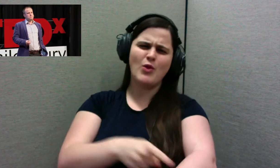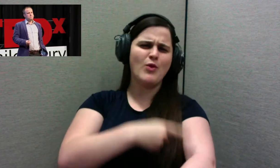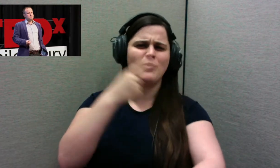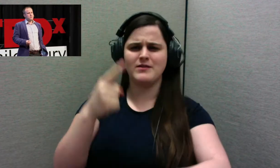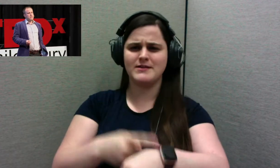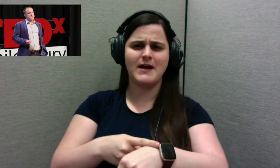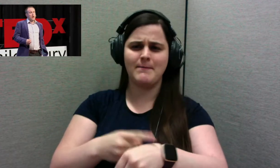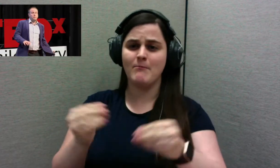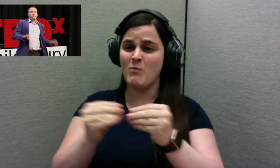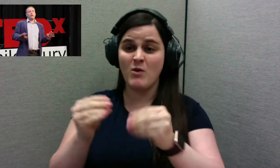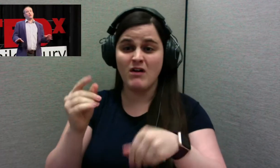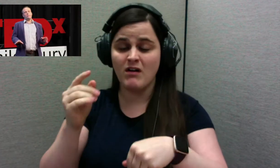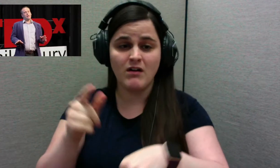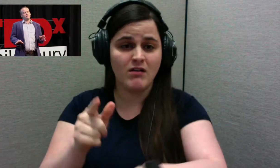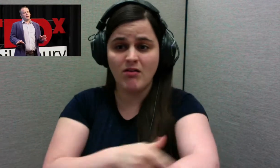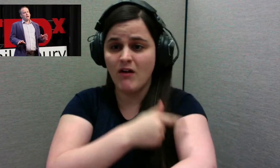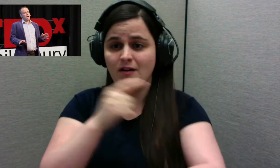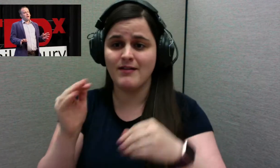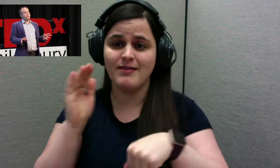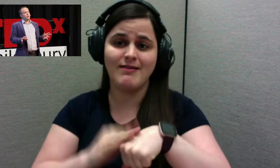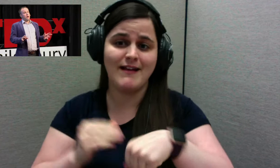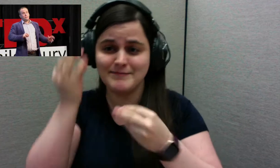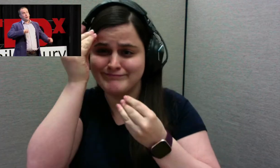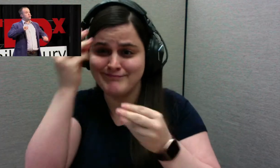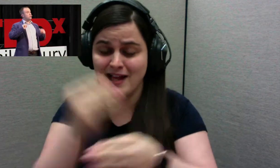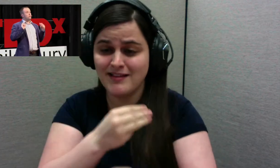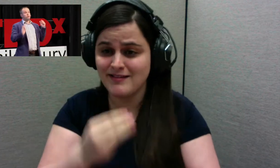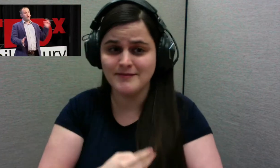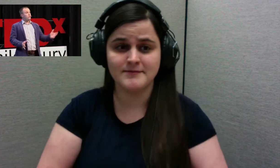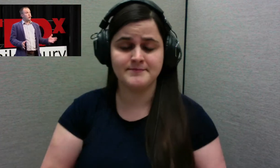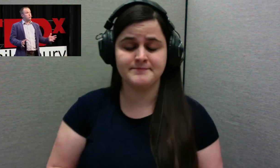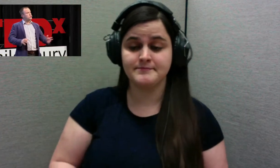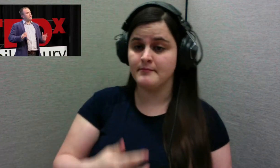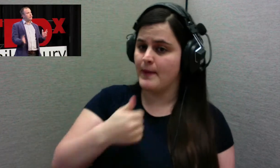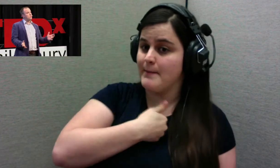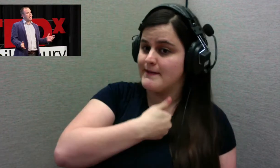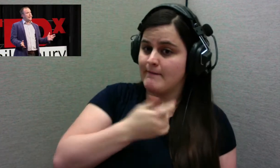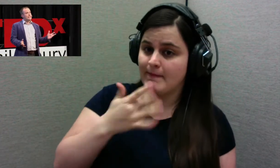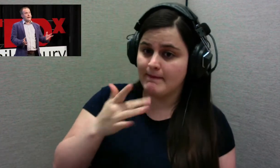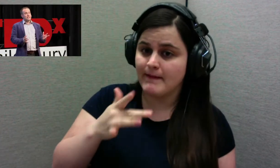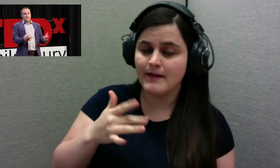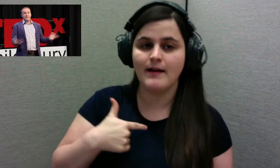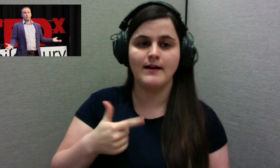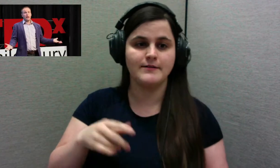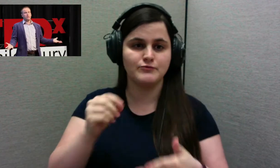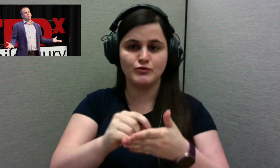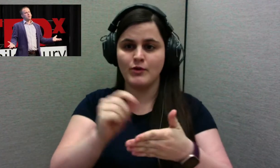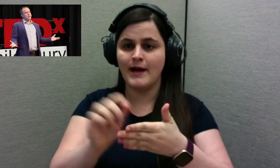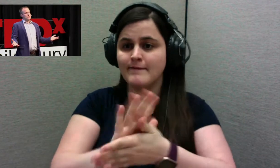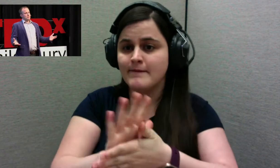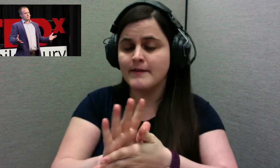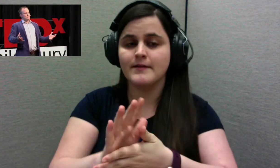mathematics. I've been really lucky in my career. I've been able to write films and direct plays and to teach